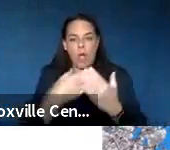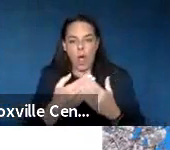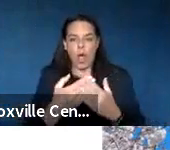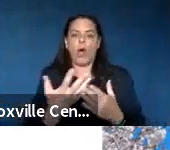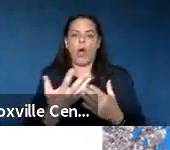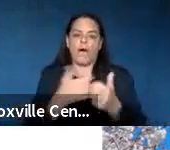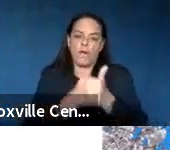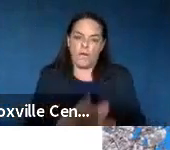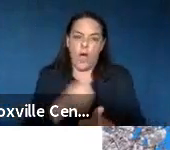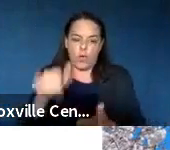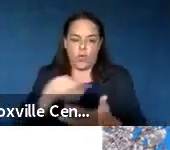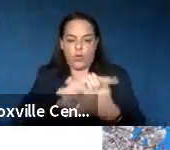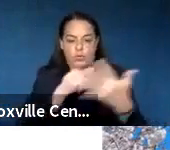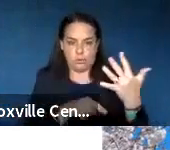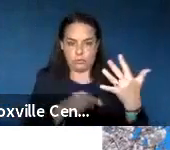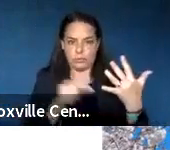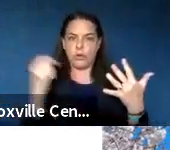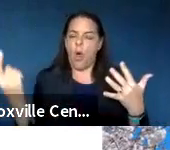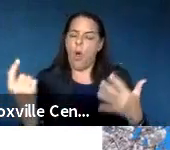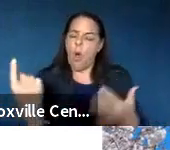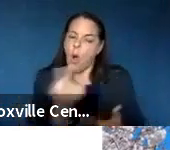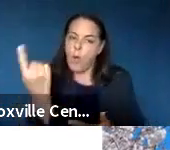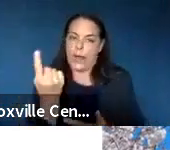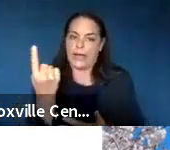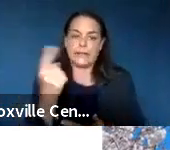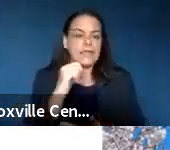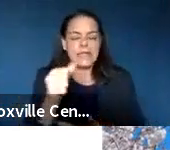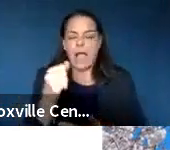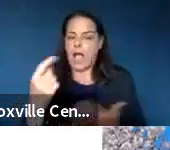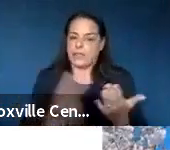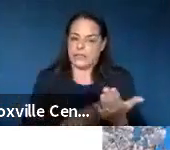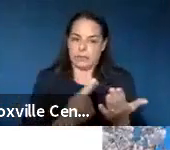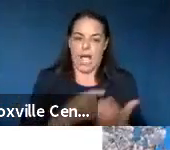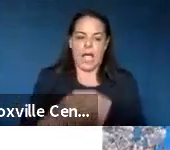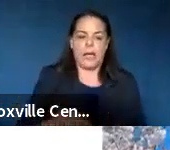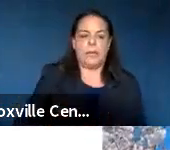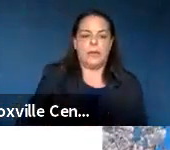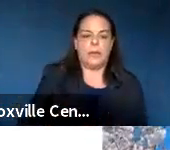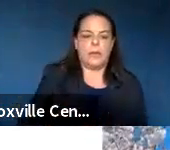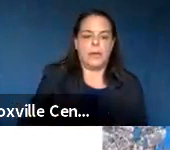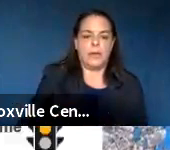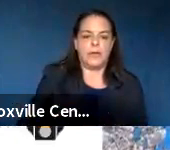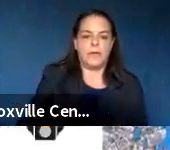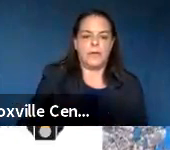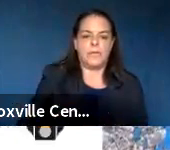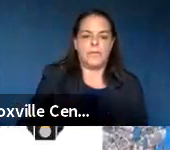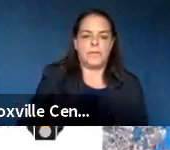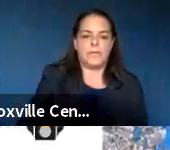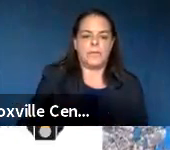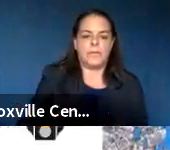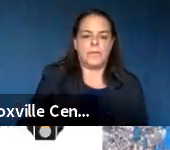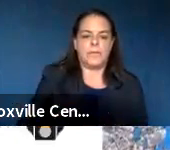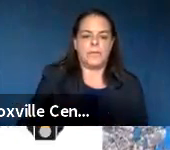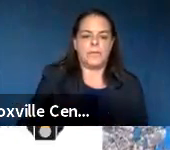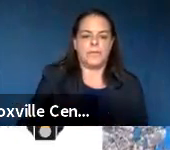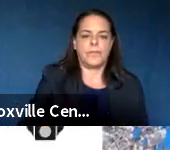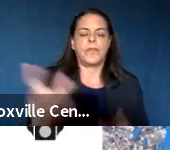the 5 core actions all of the time, not just some of the time. Our second